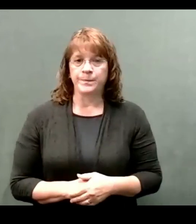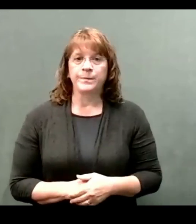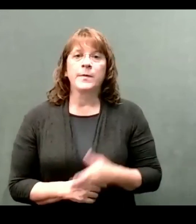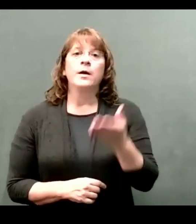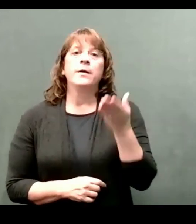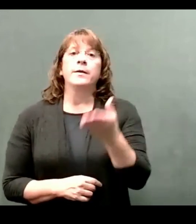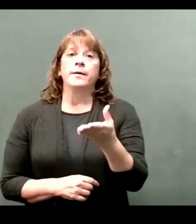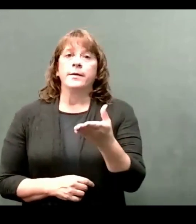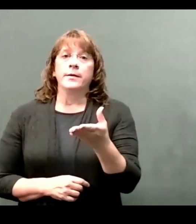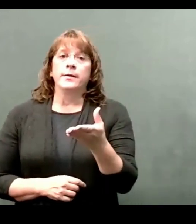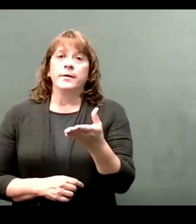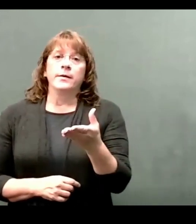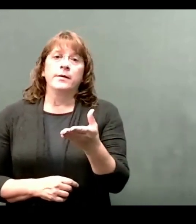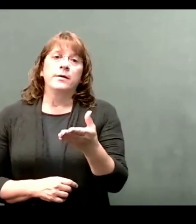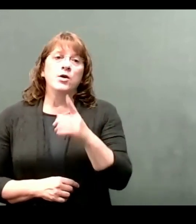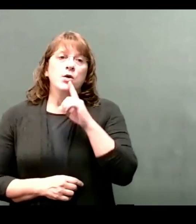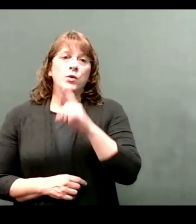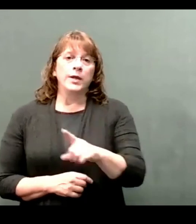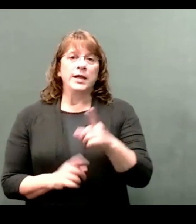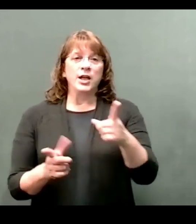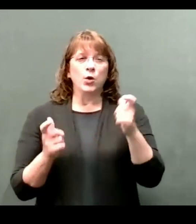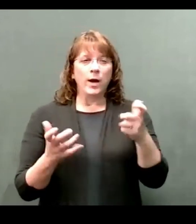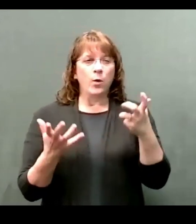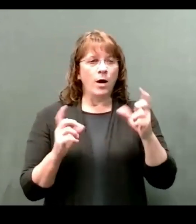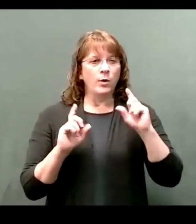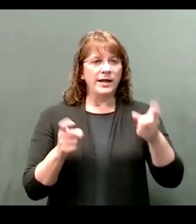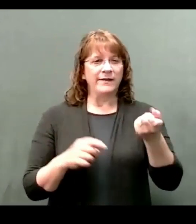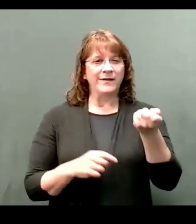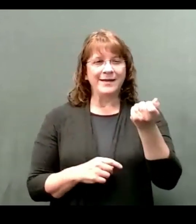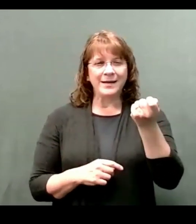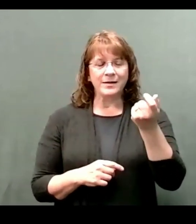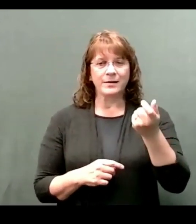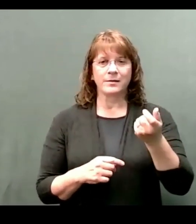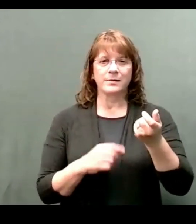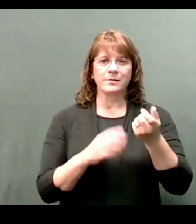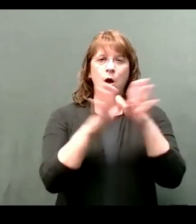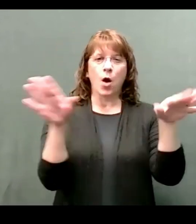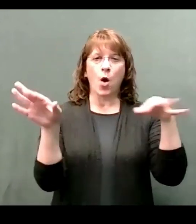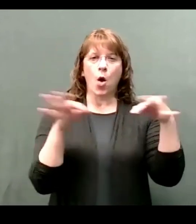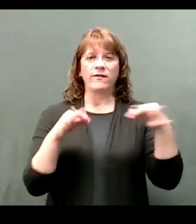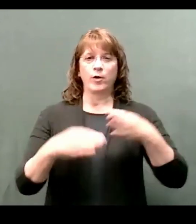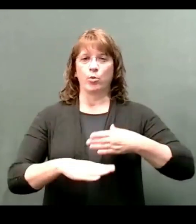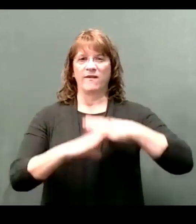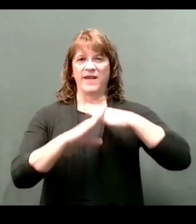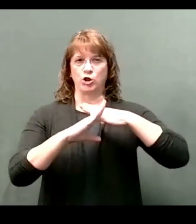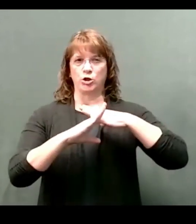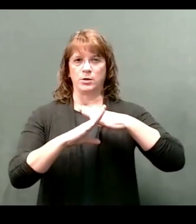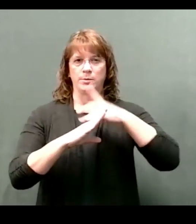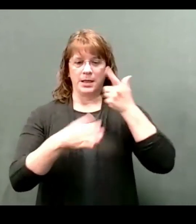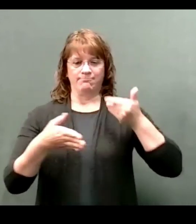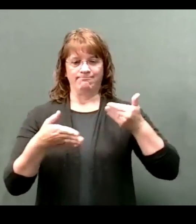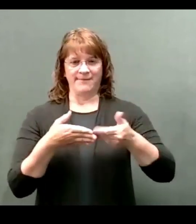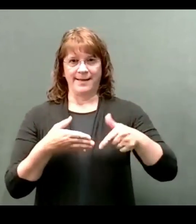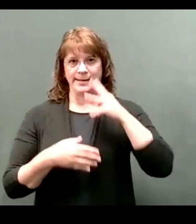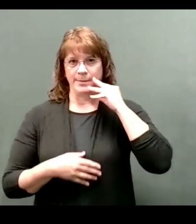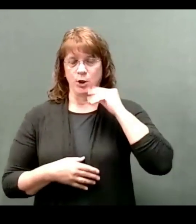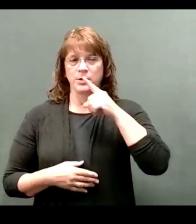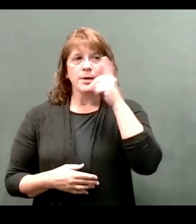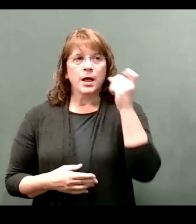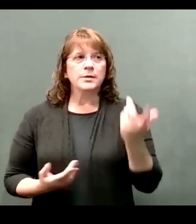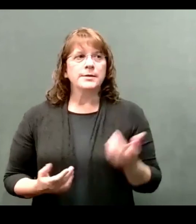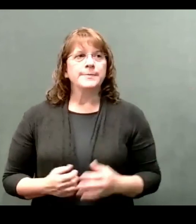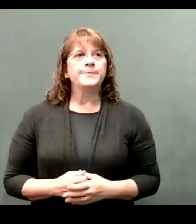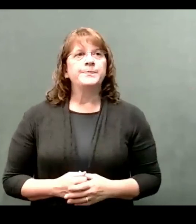And then we really quickly wanted to give a little overview of prevention as we get to the end of this experience,